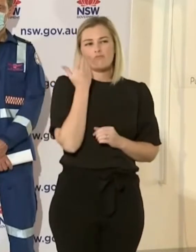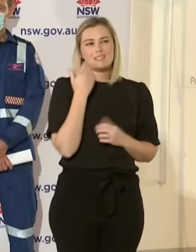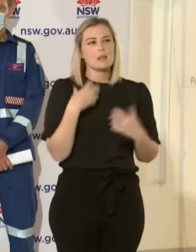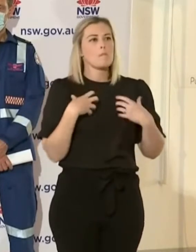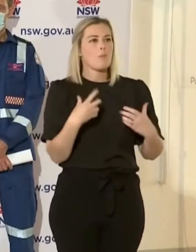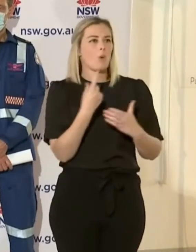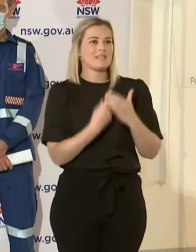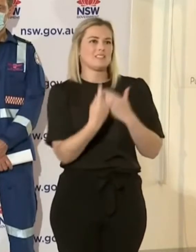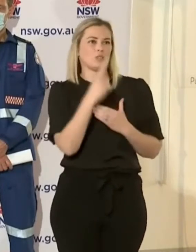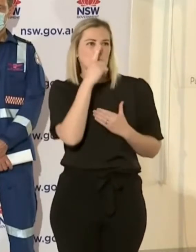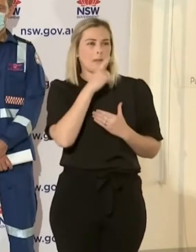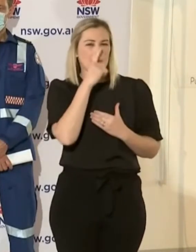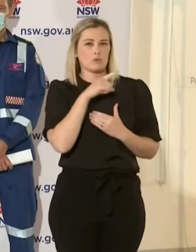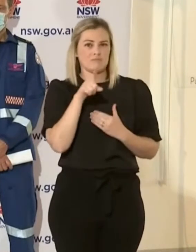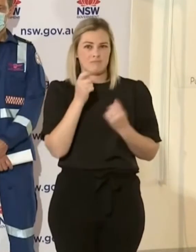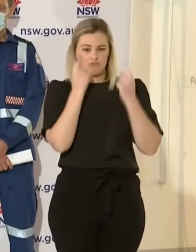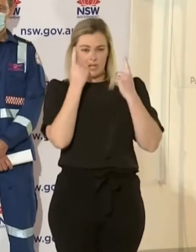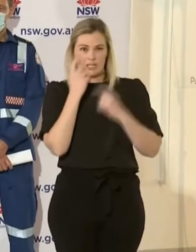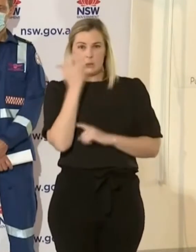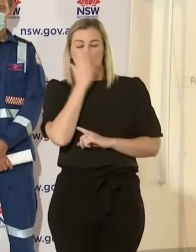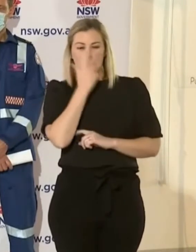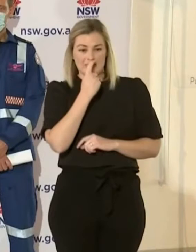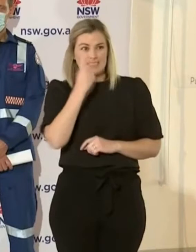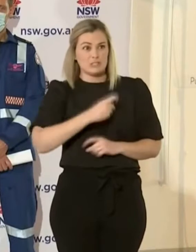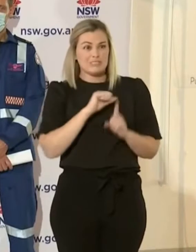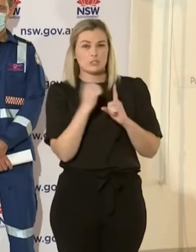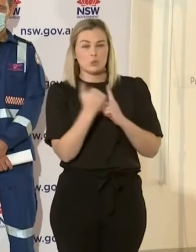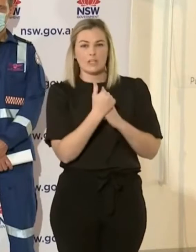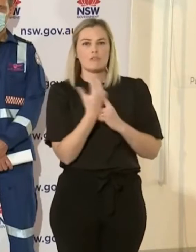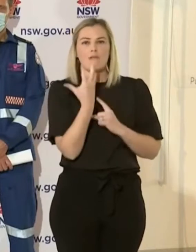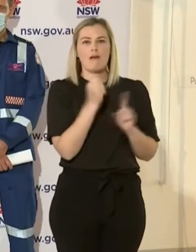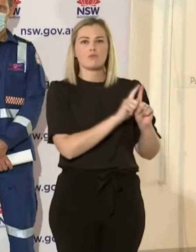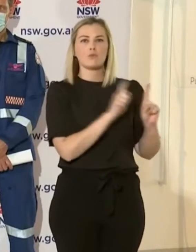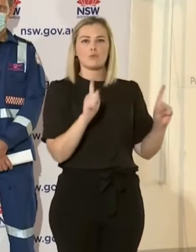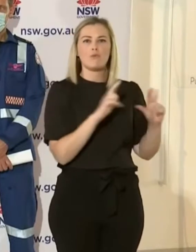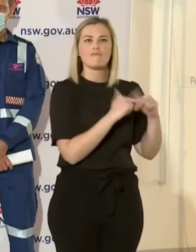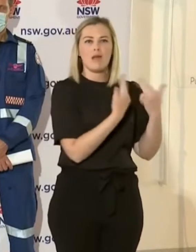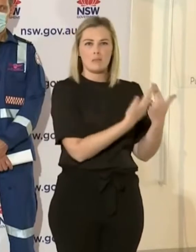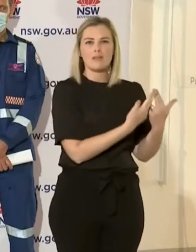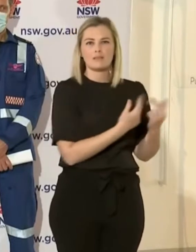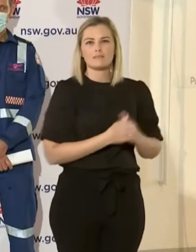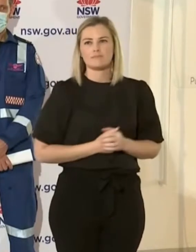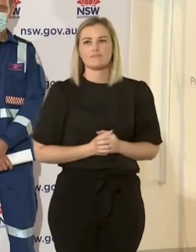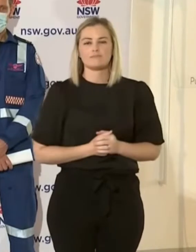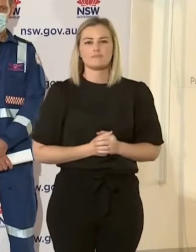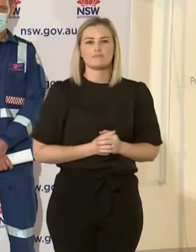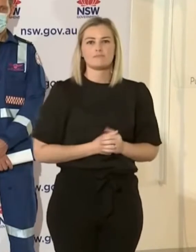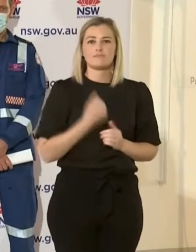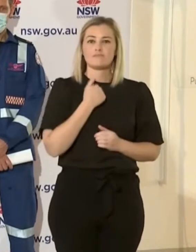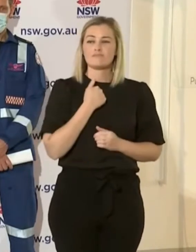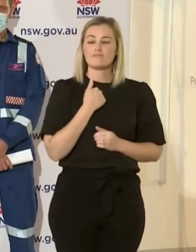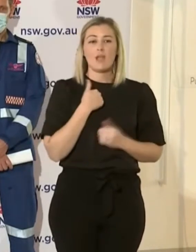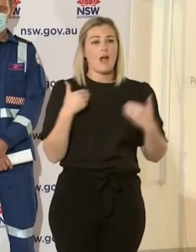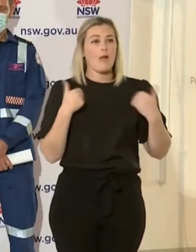aware of the situation, but there are still people who, for whatever reason, want to stay at home. I'm quite confident that our health system is